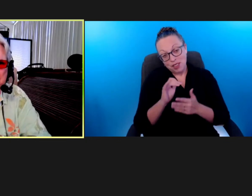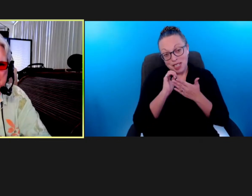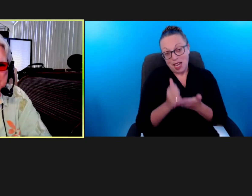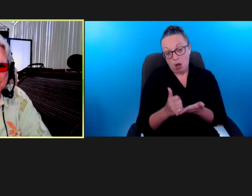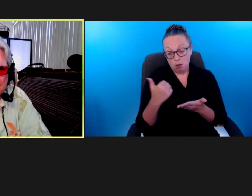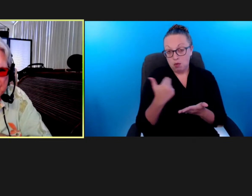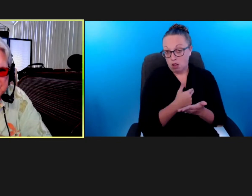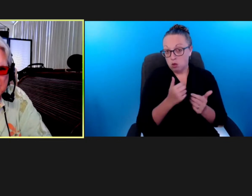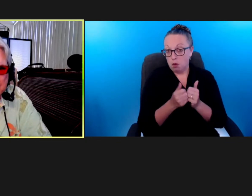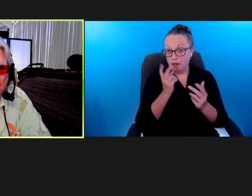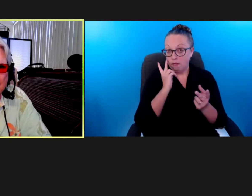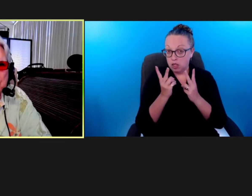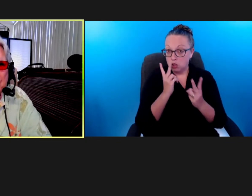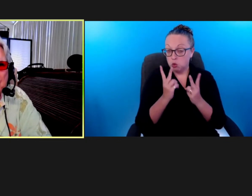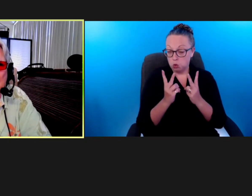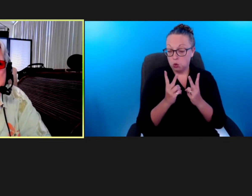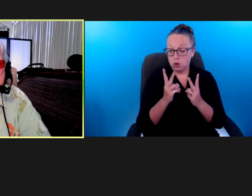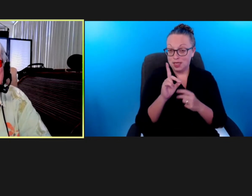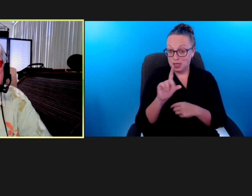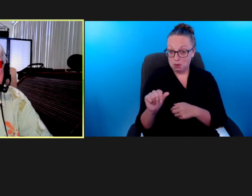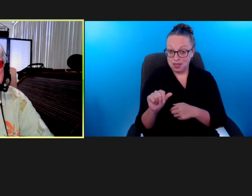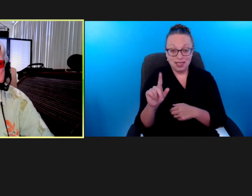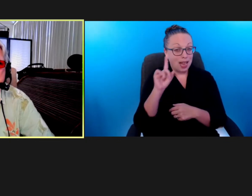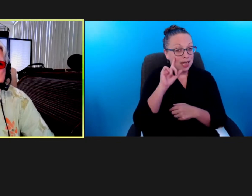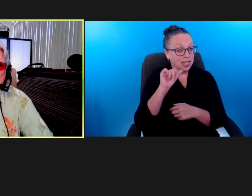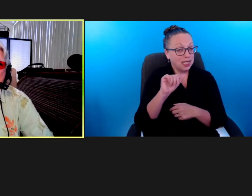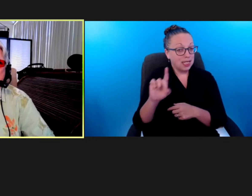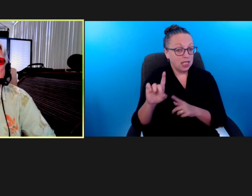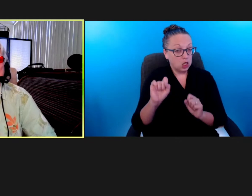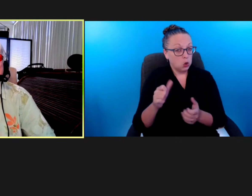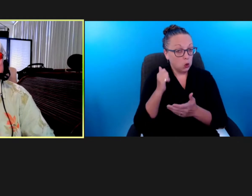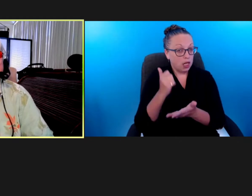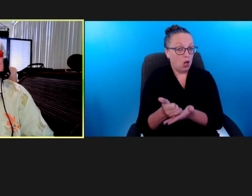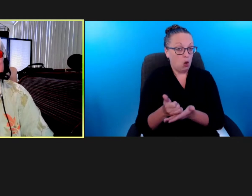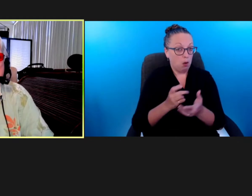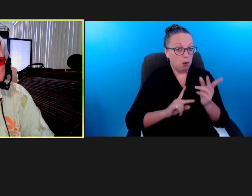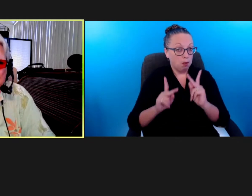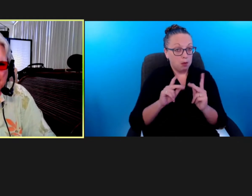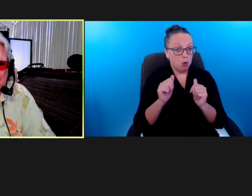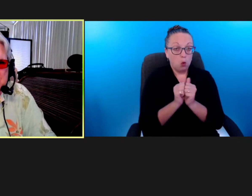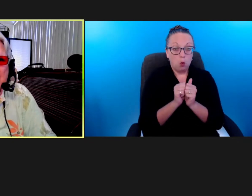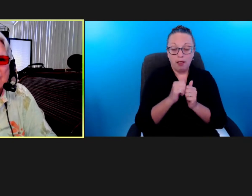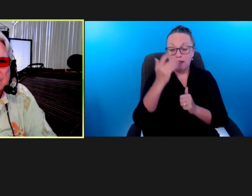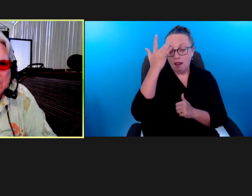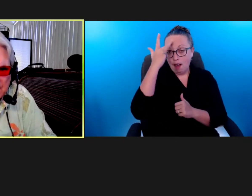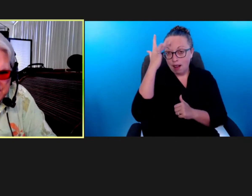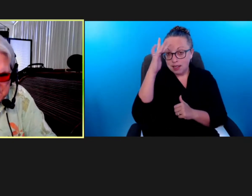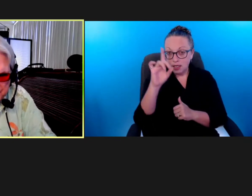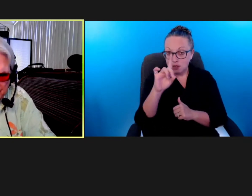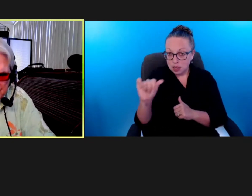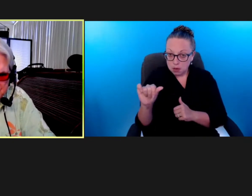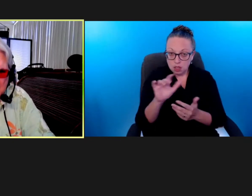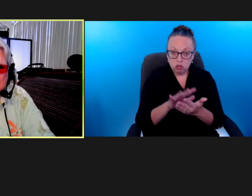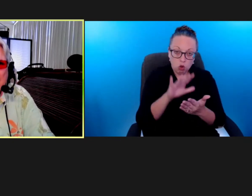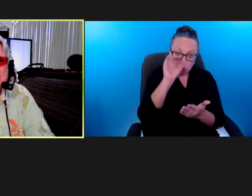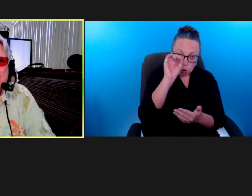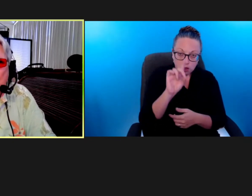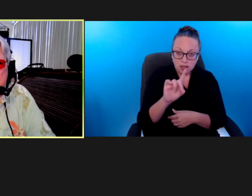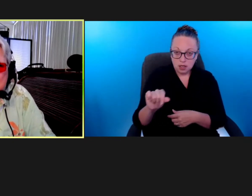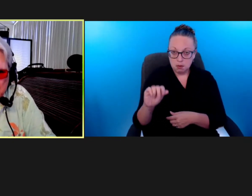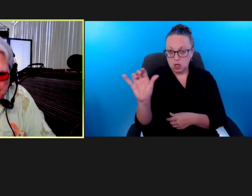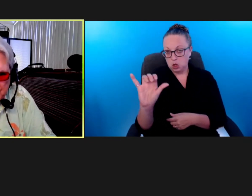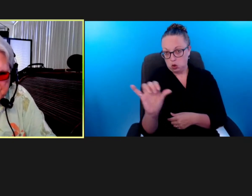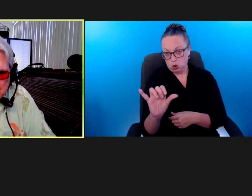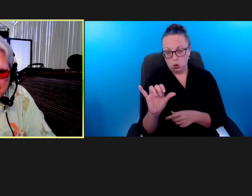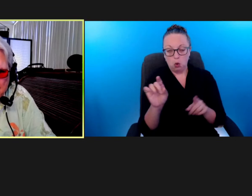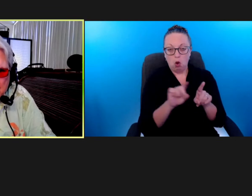with visual disabilities, I'll bet that AD could also assist people with cognitive disabilities and learning disabilities, as well